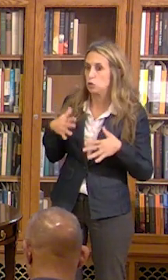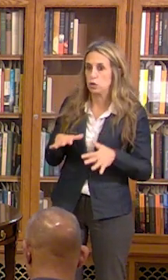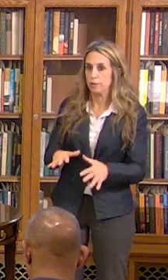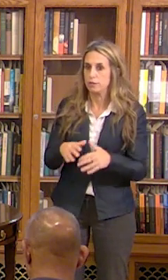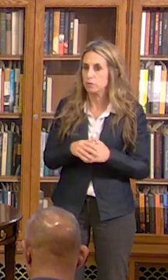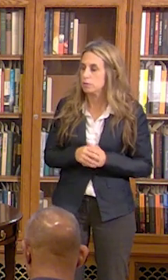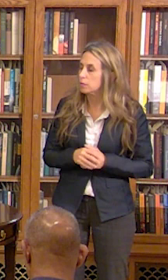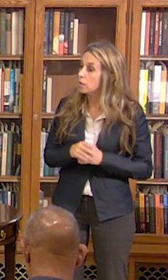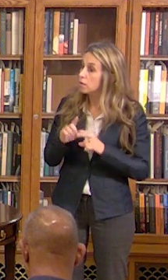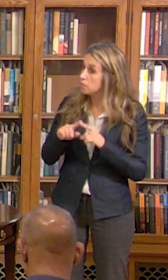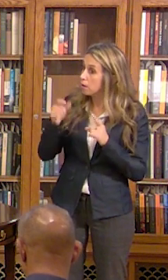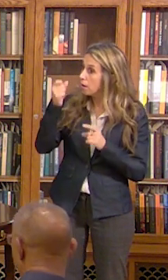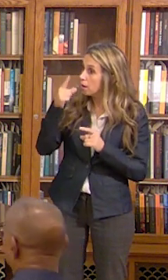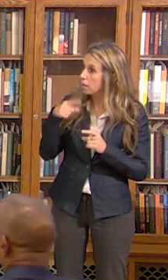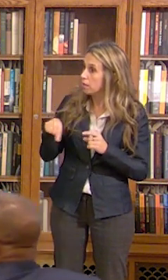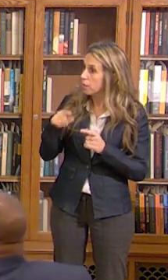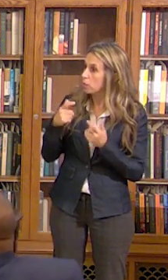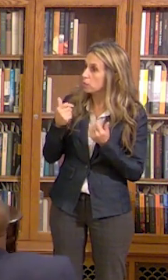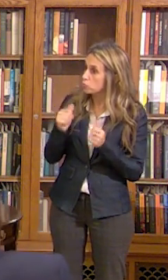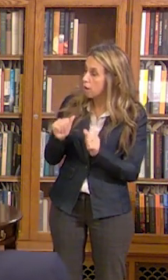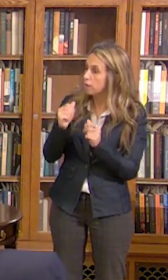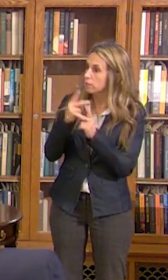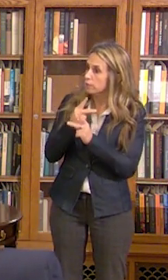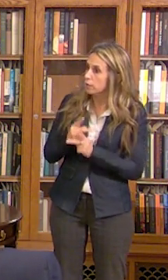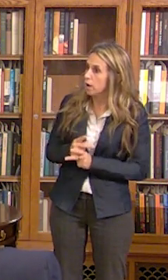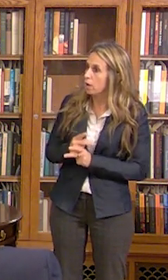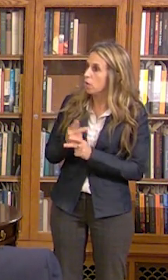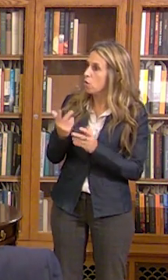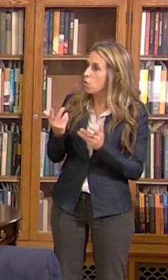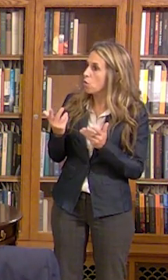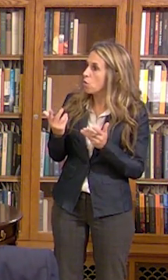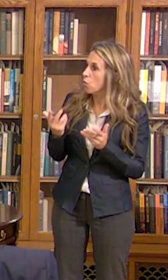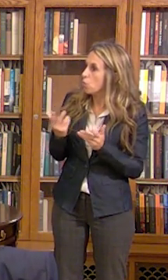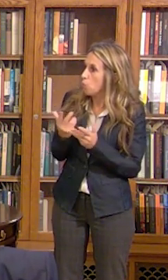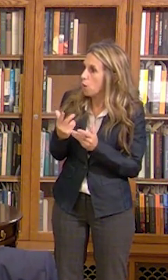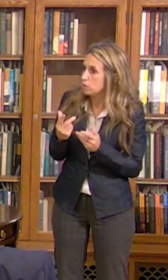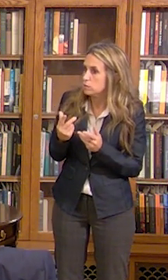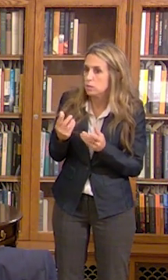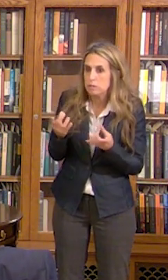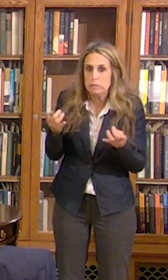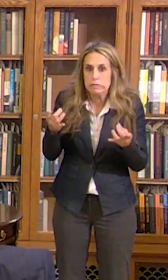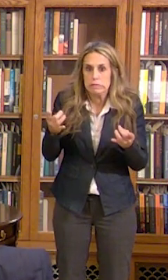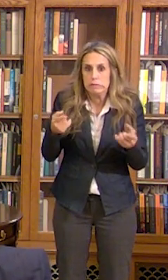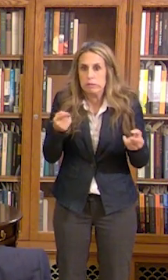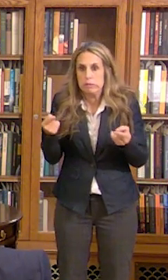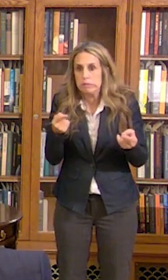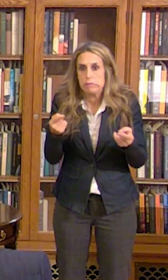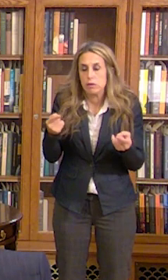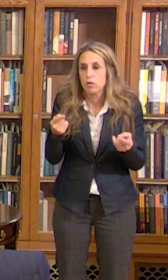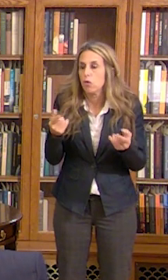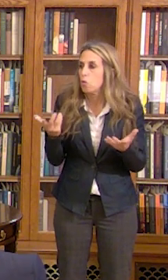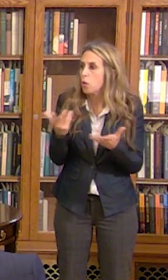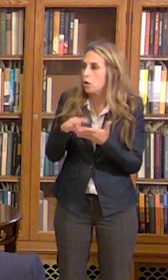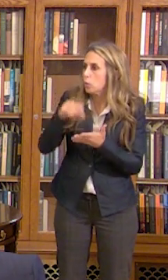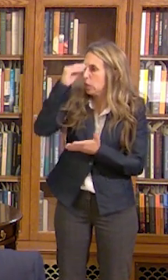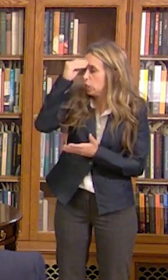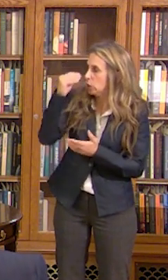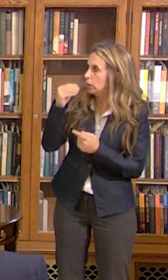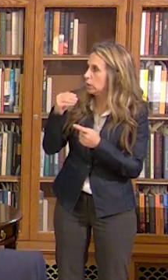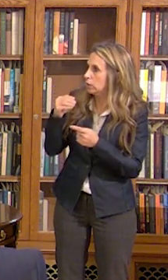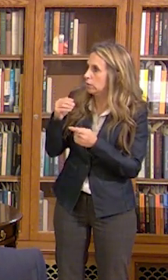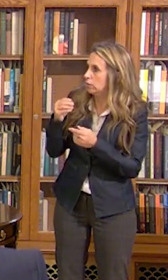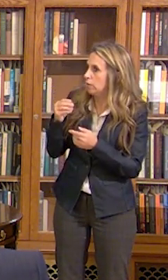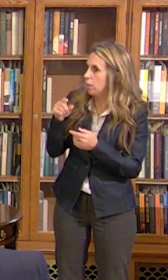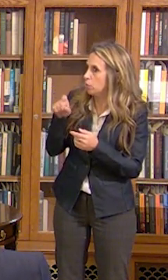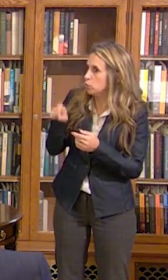nervous but they were trying to figure out what's so controversial what are we learning that we